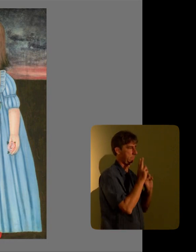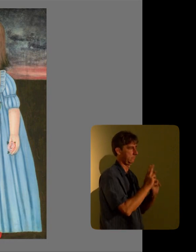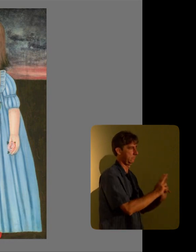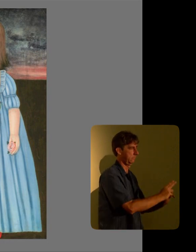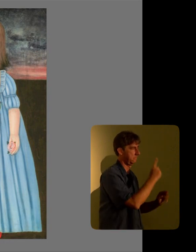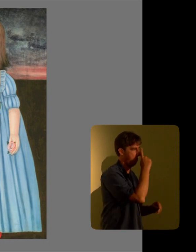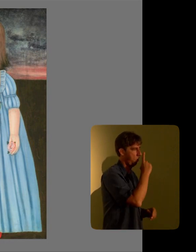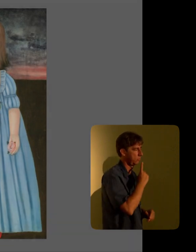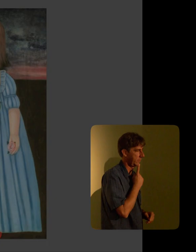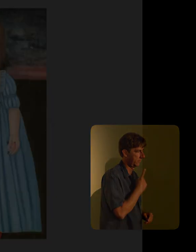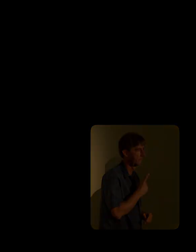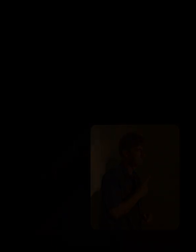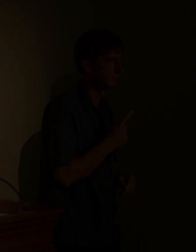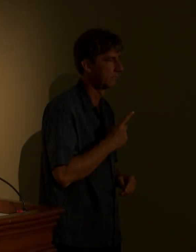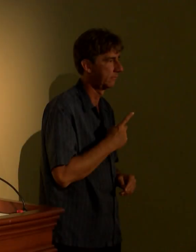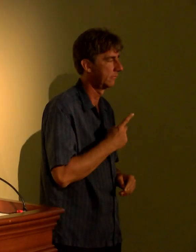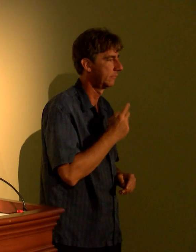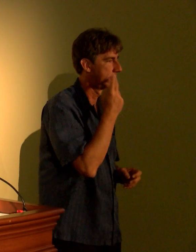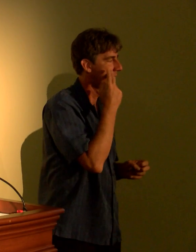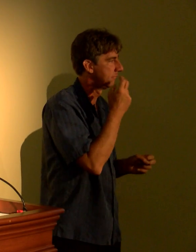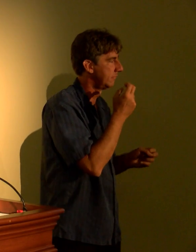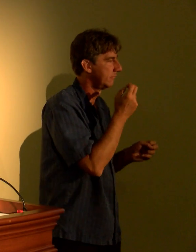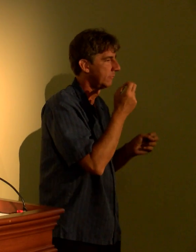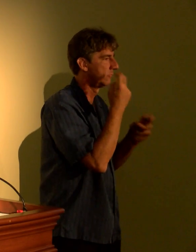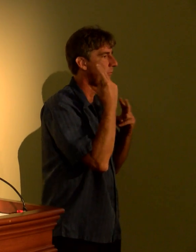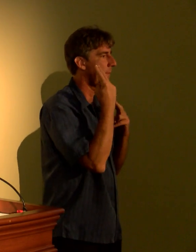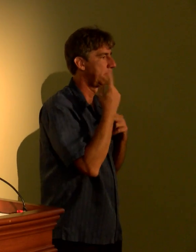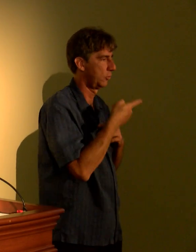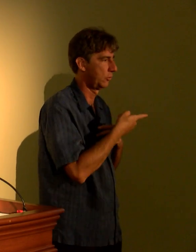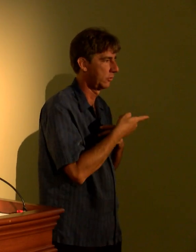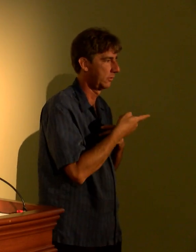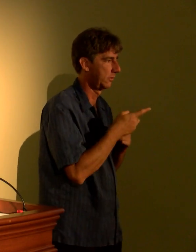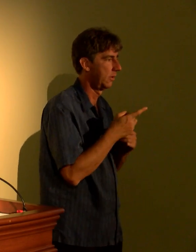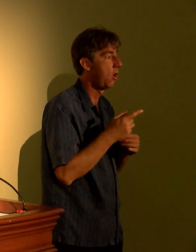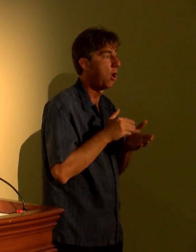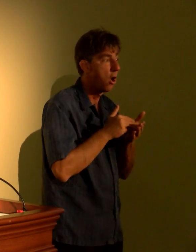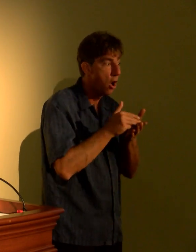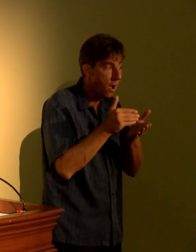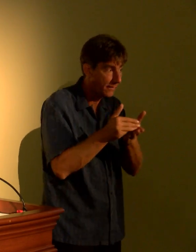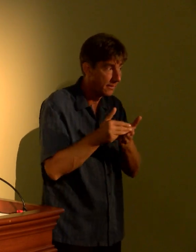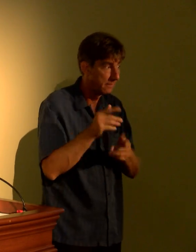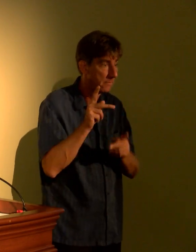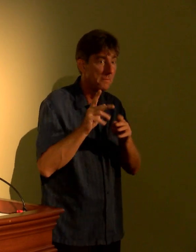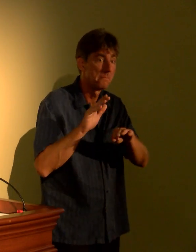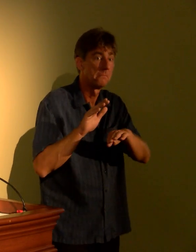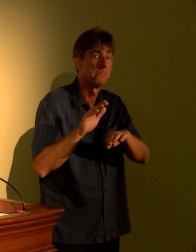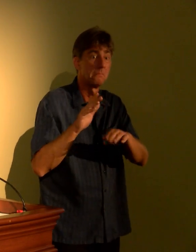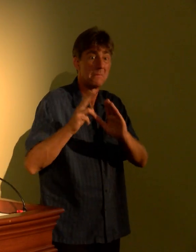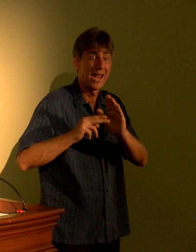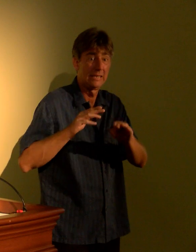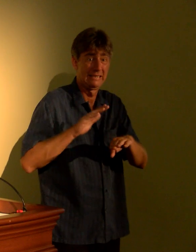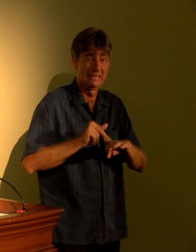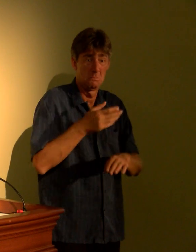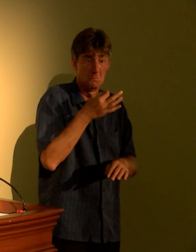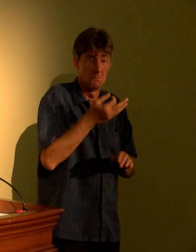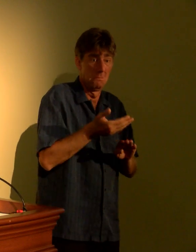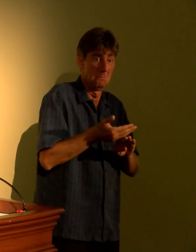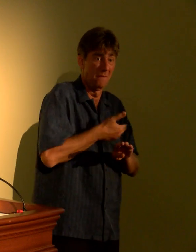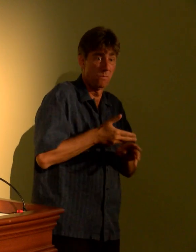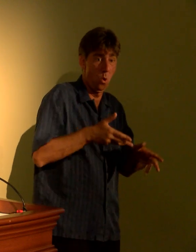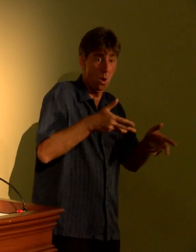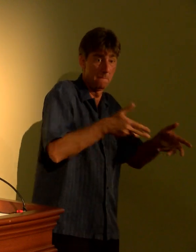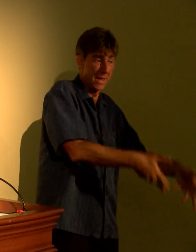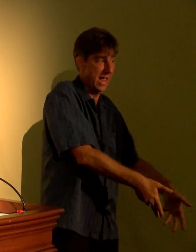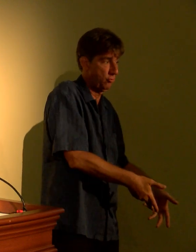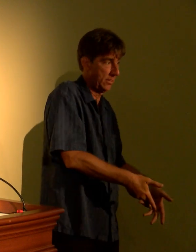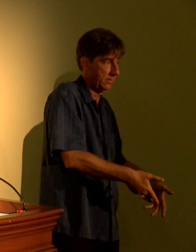to paint posthumous portraits. Painters were often summoned to houses before, prior to burial of a child, to sketch the